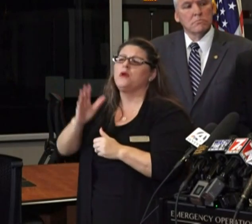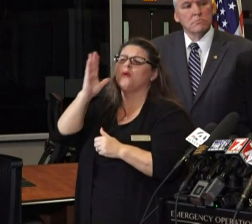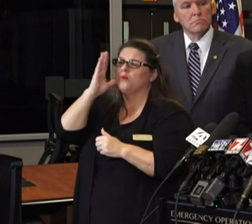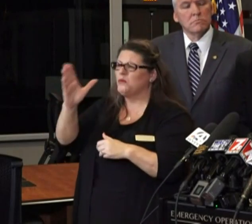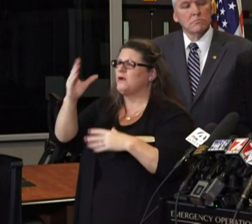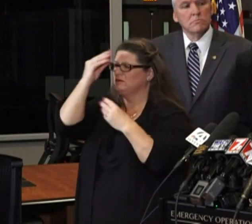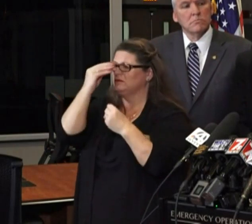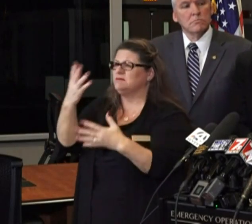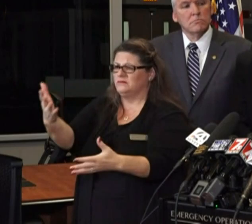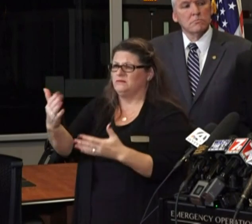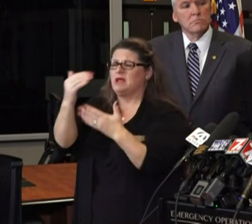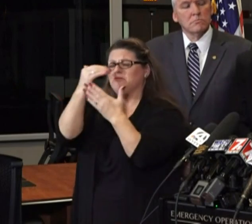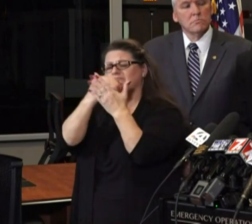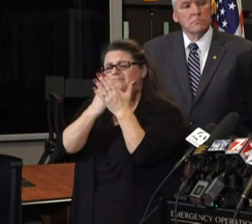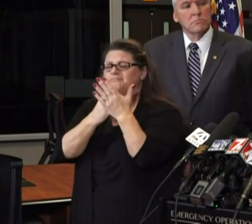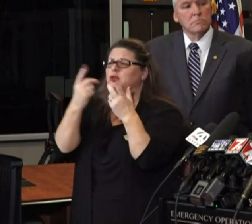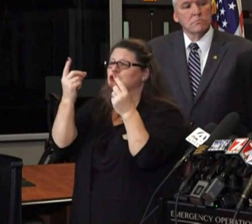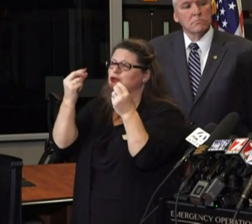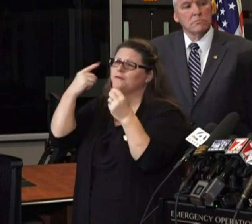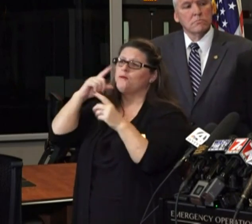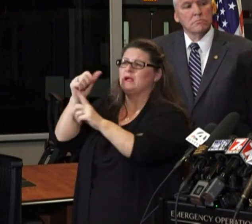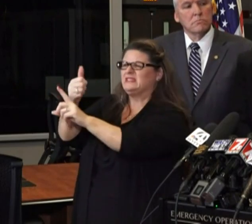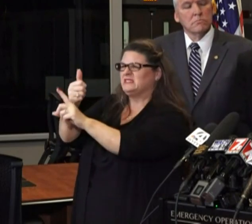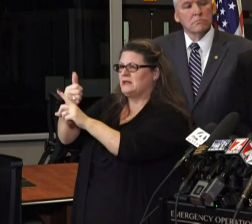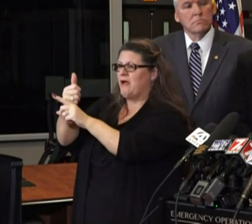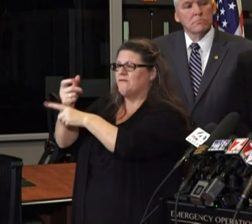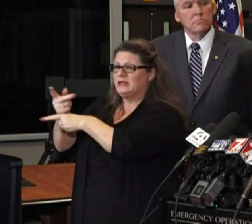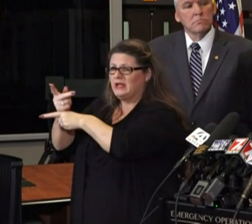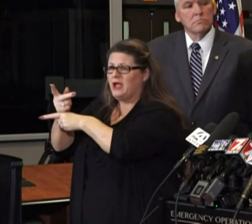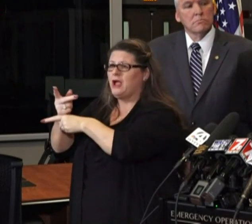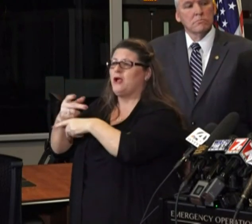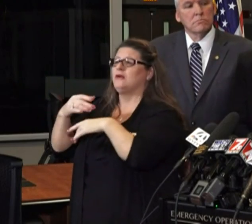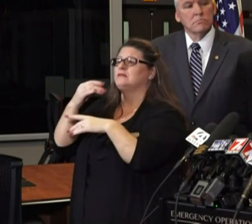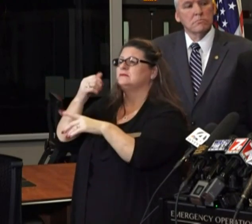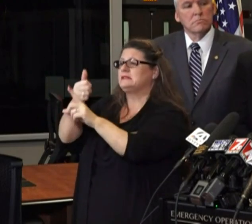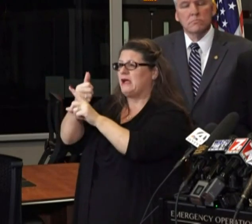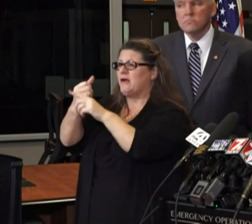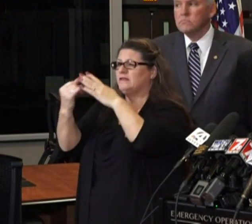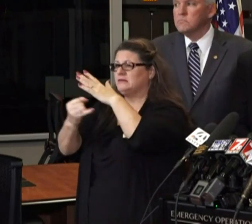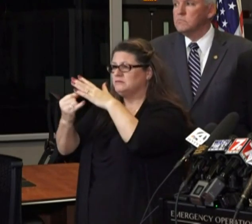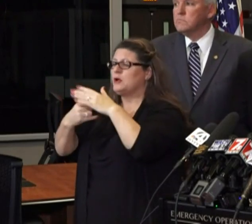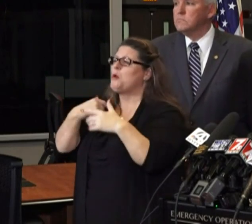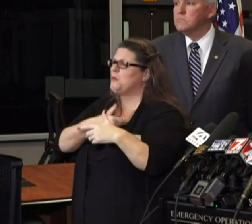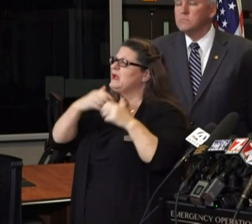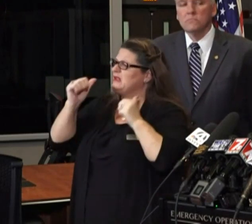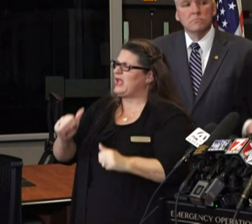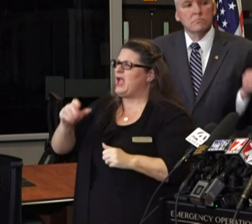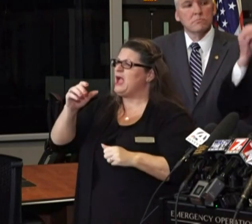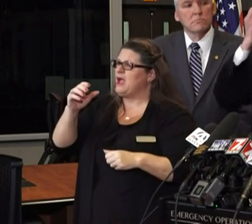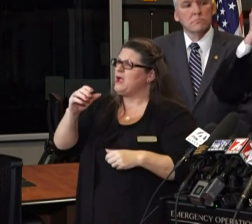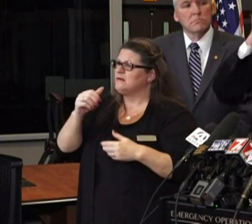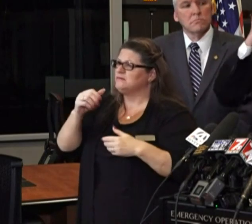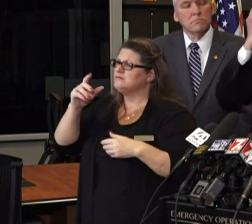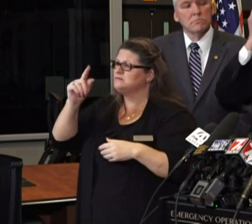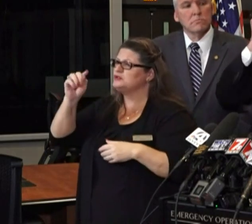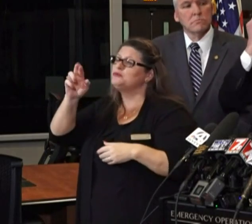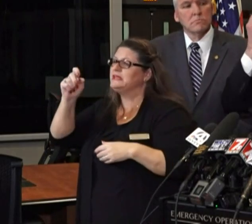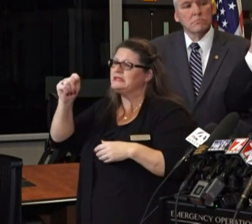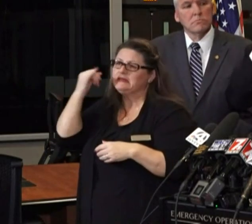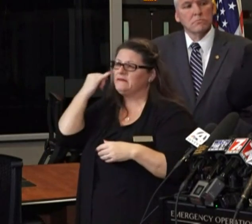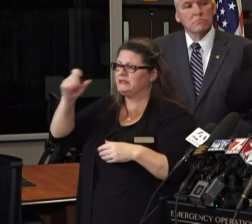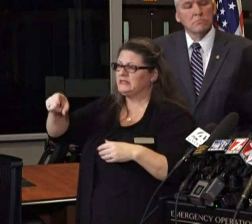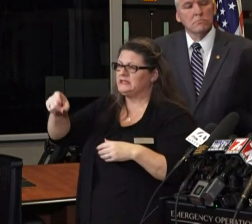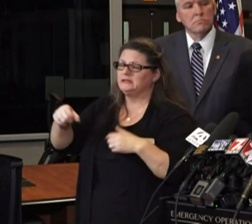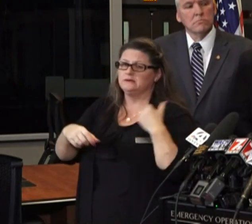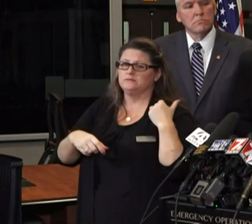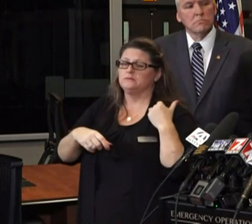to self-quarantine, symptoms to look out for, and we can treat symptoms as well. Resources like what, sir? All the resources posted